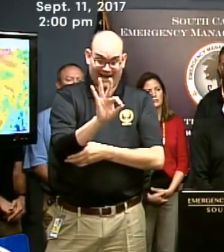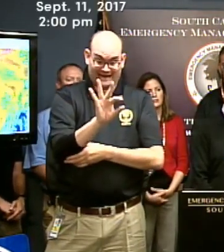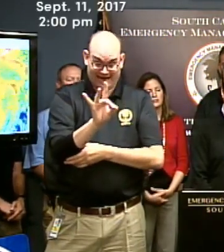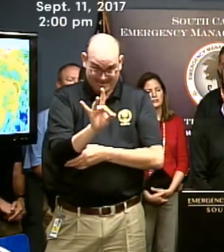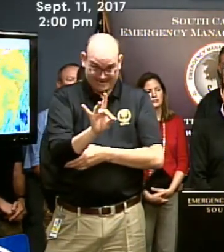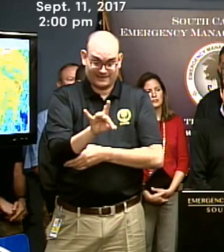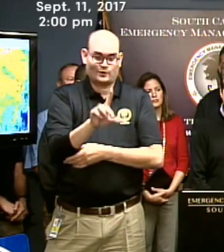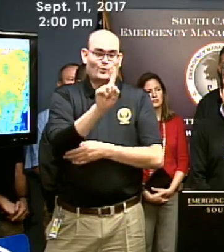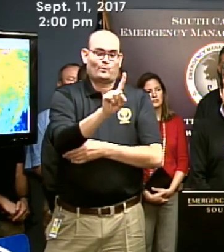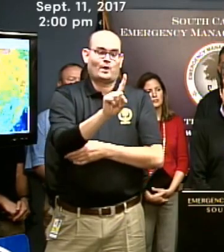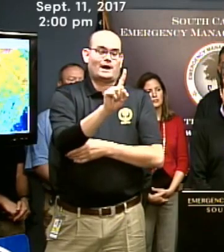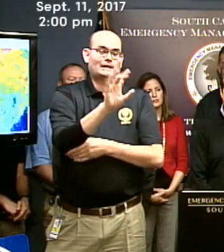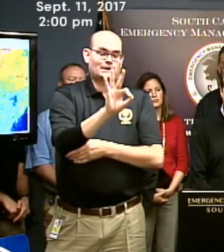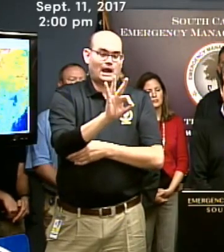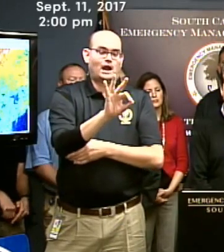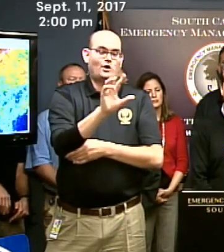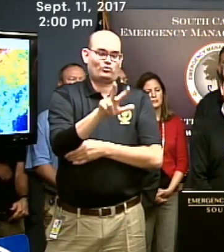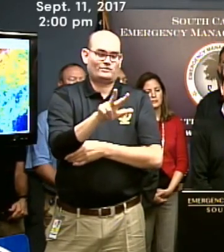803-898-1939. Again,